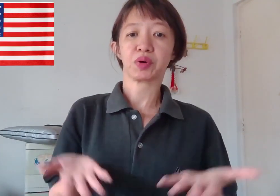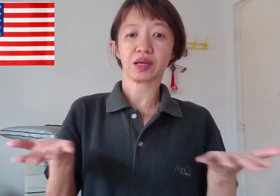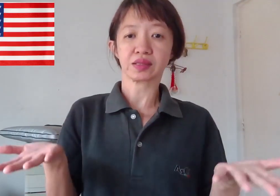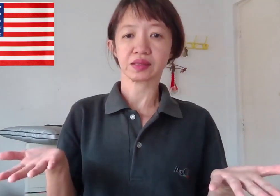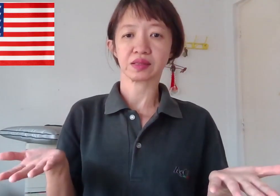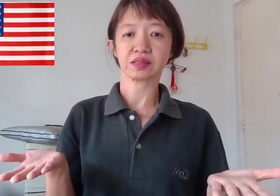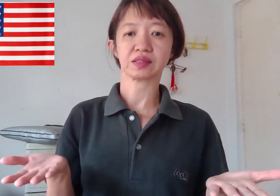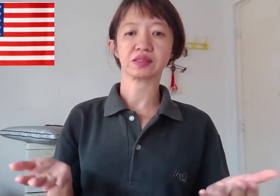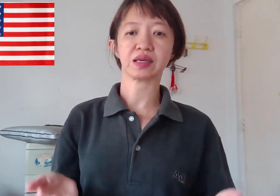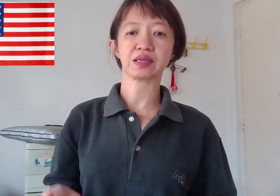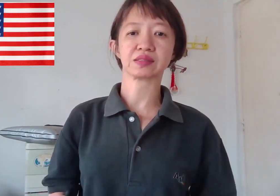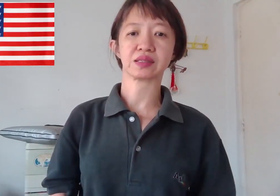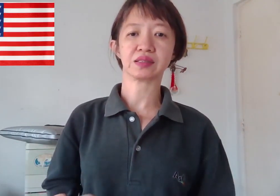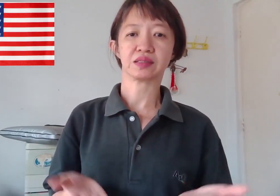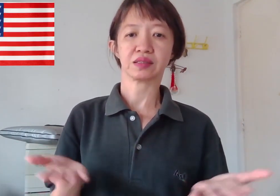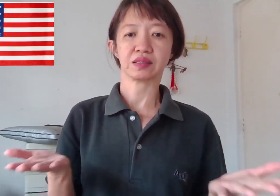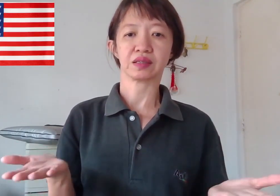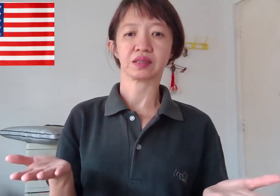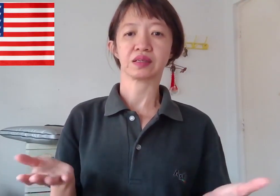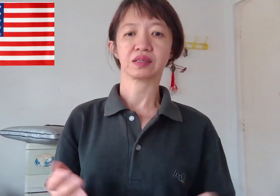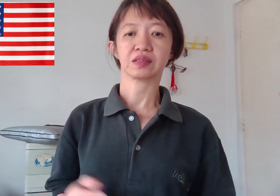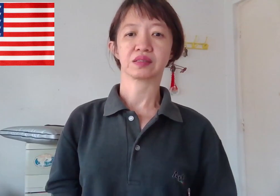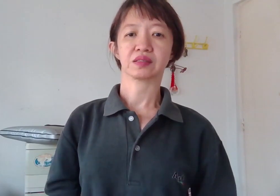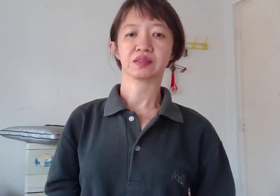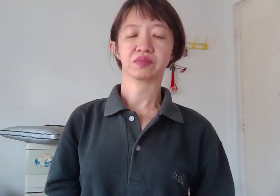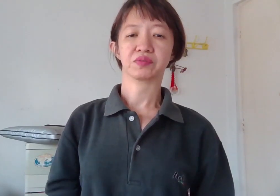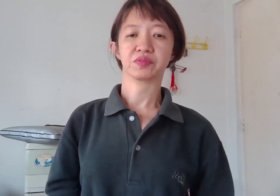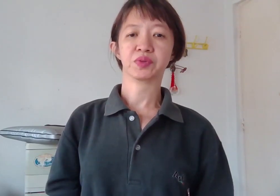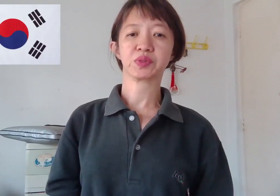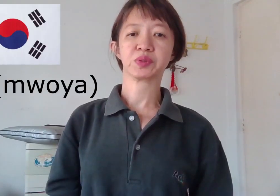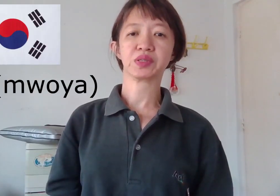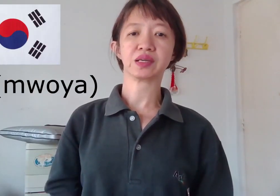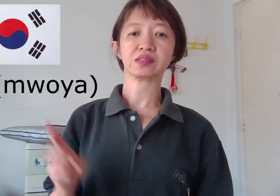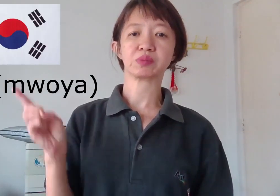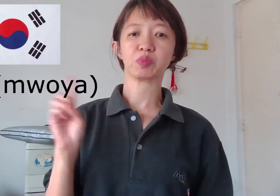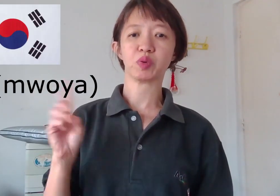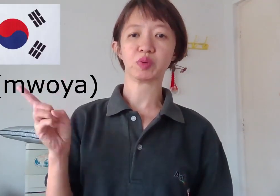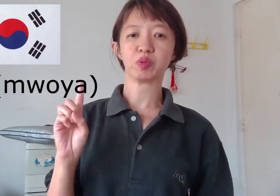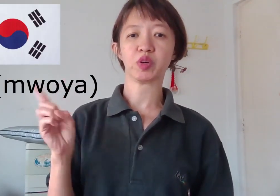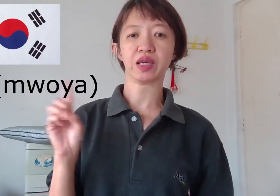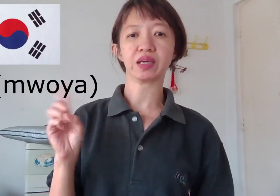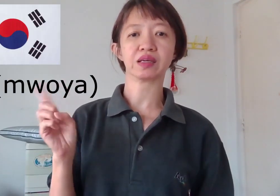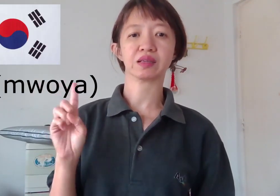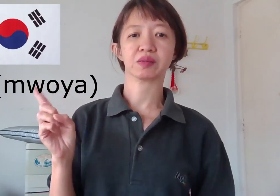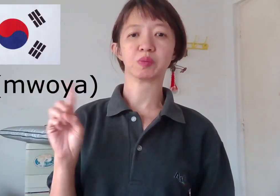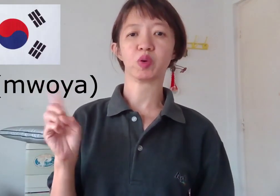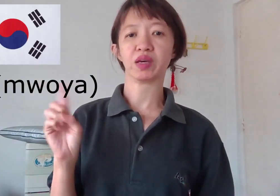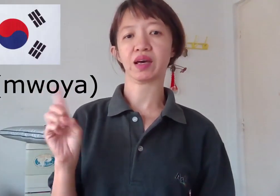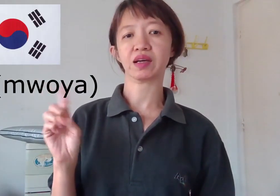what in ASL. For Korean, it's mwoya.